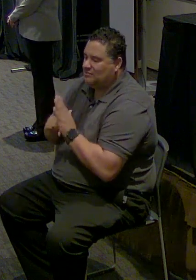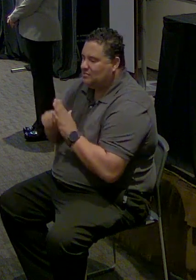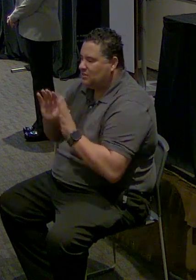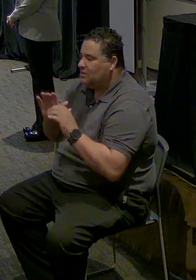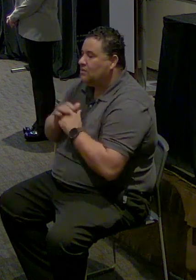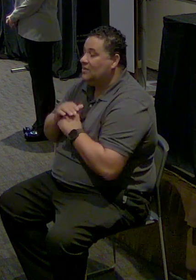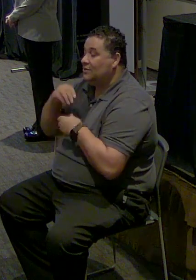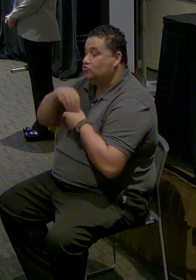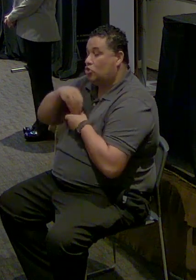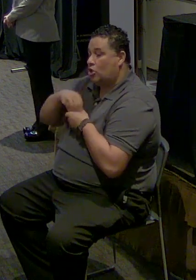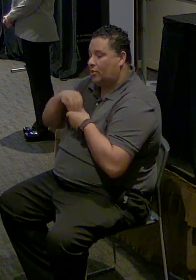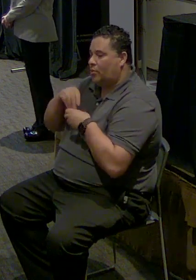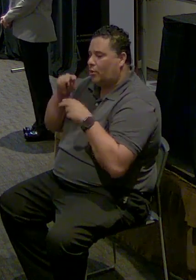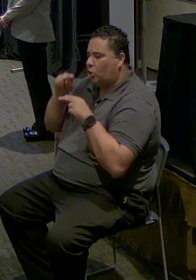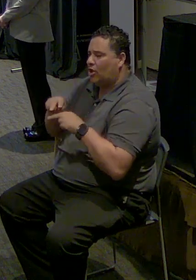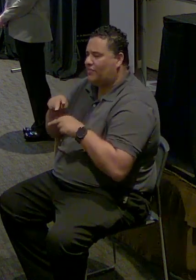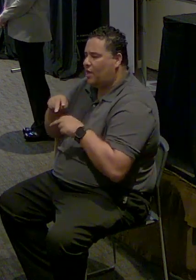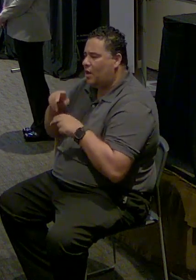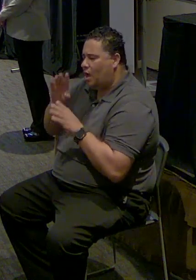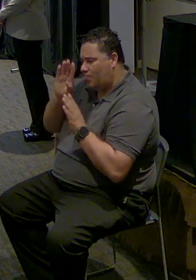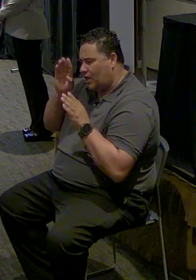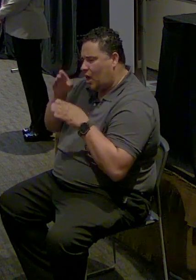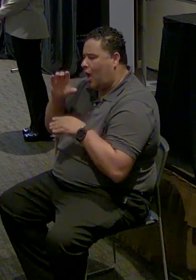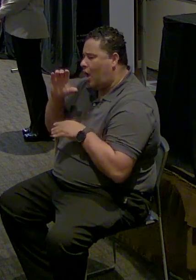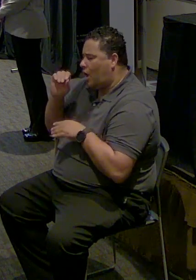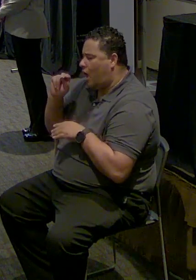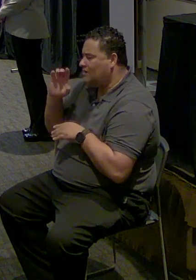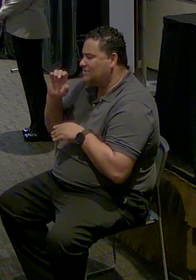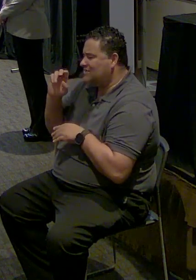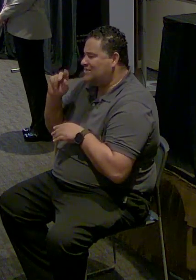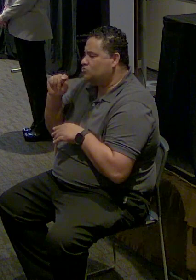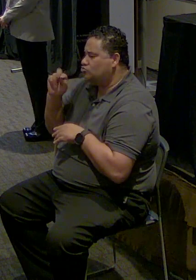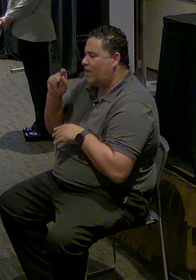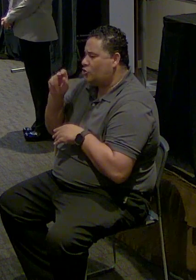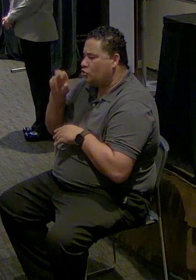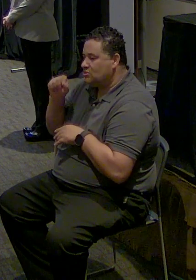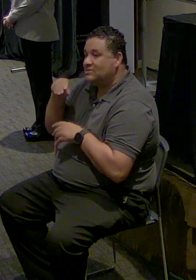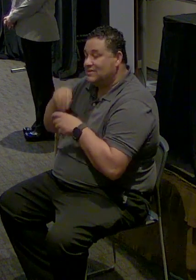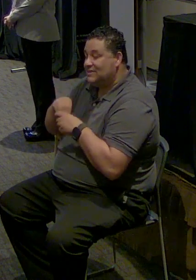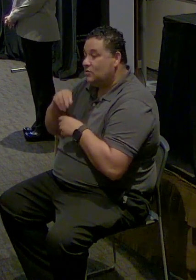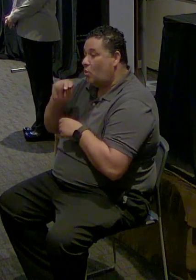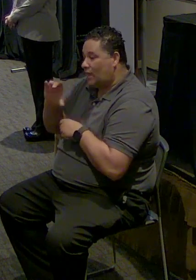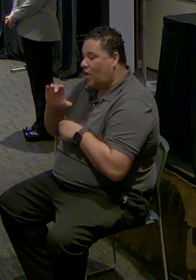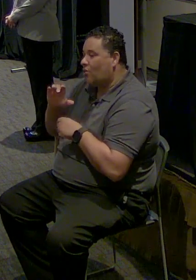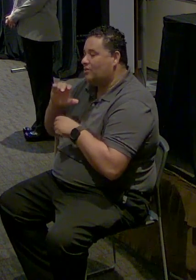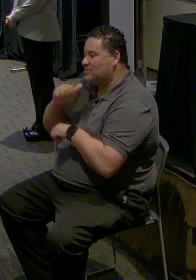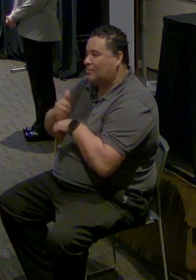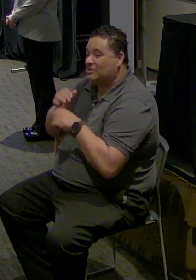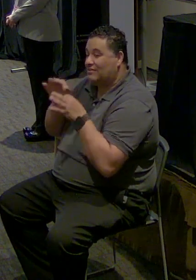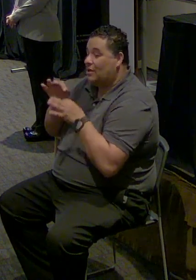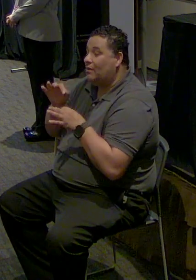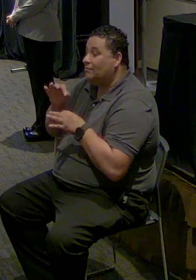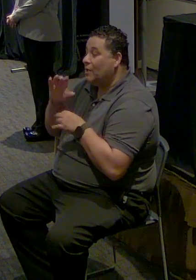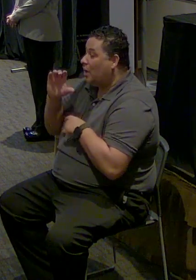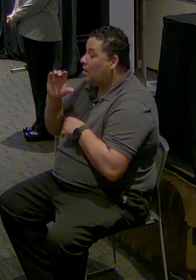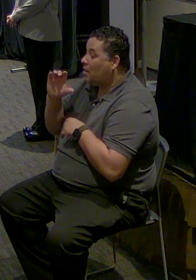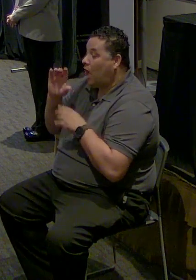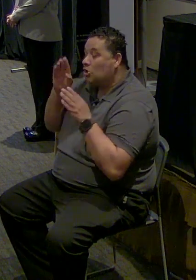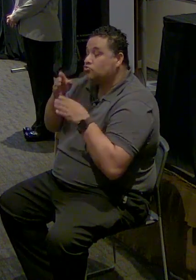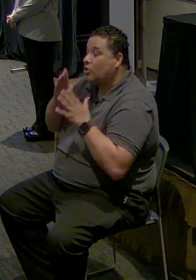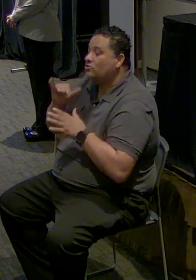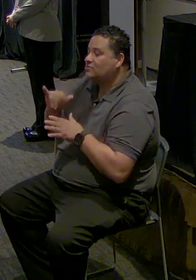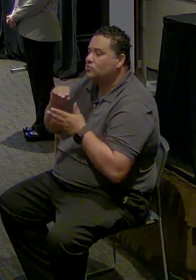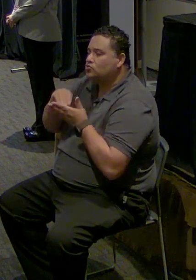we look at our concentrators. We in North Carolina have established a definition that a concentrator is a student who has